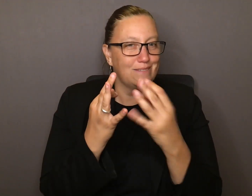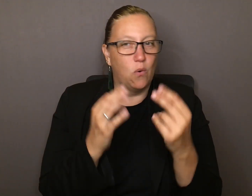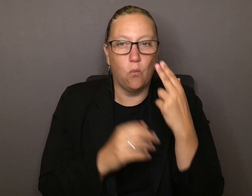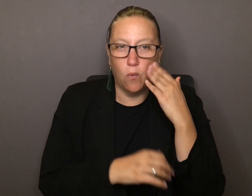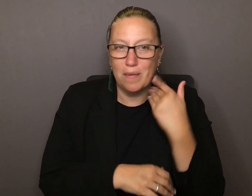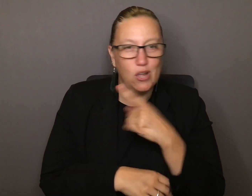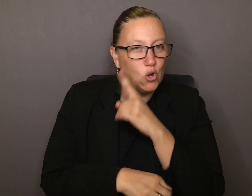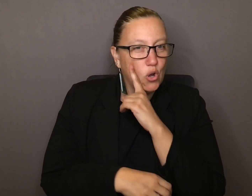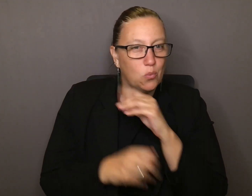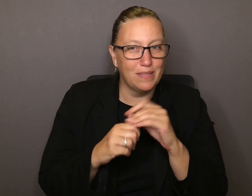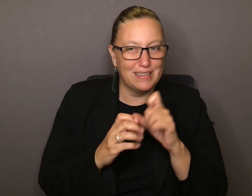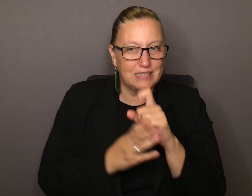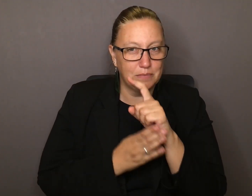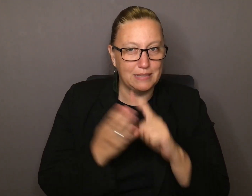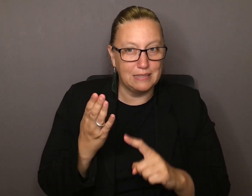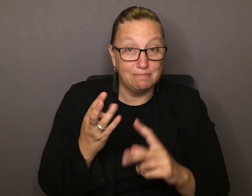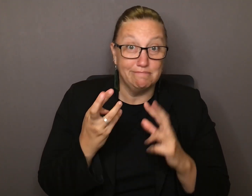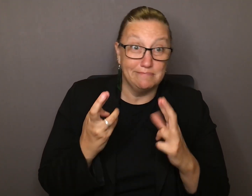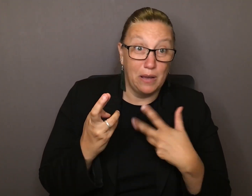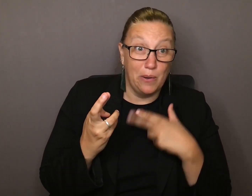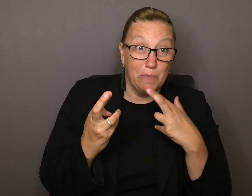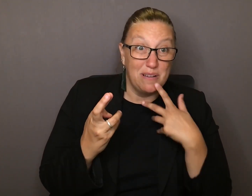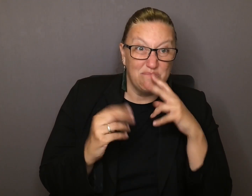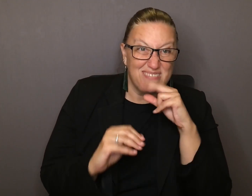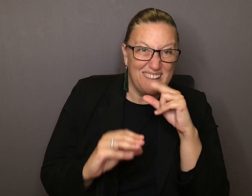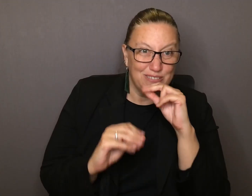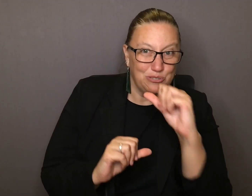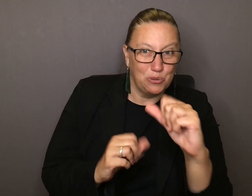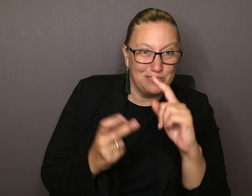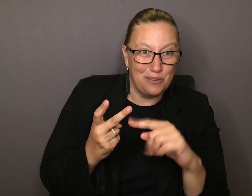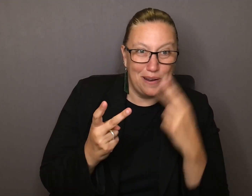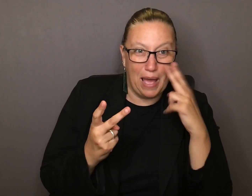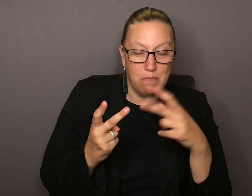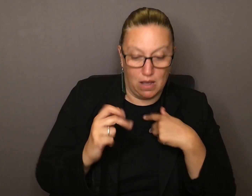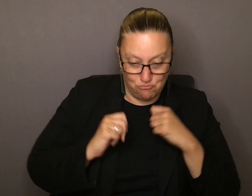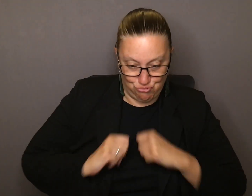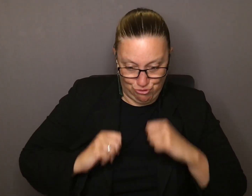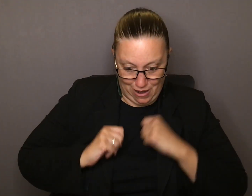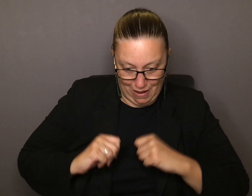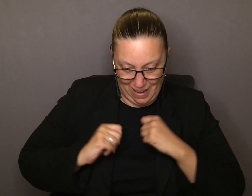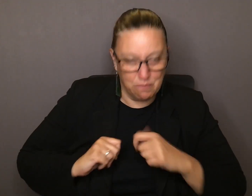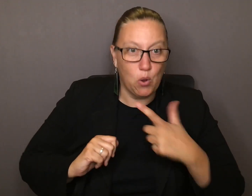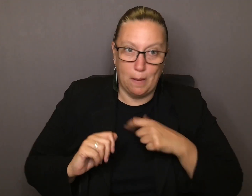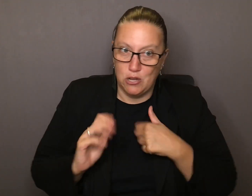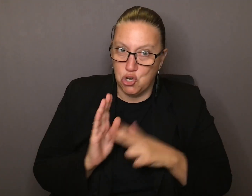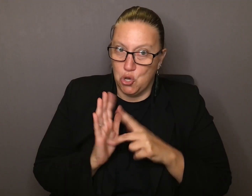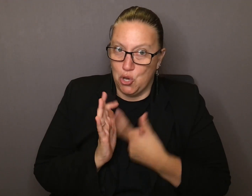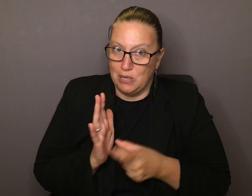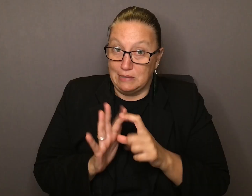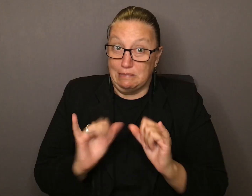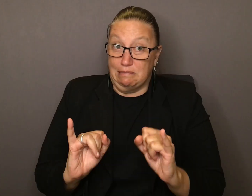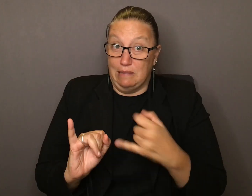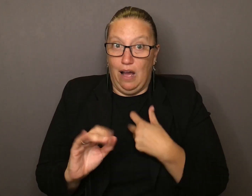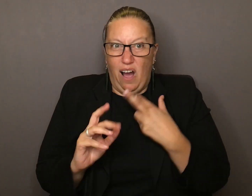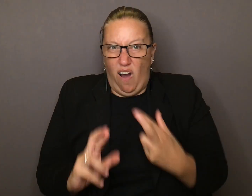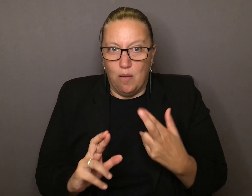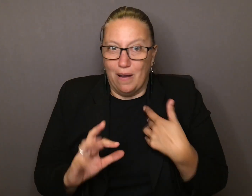I hope that I got your surname right. I actually practiced it like the nerd that I am. I hope I didn't bastardize it. It's a beautiful